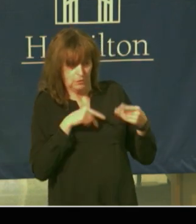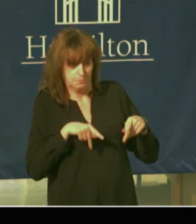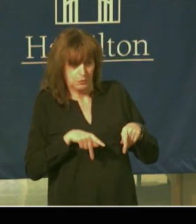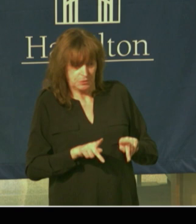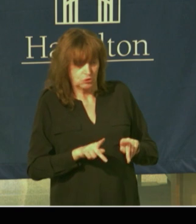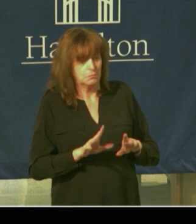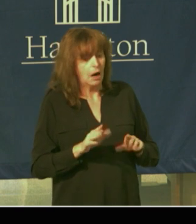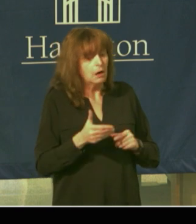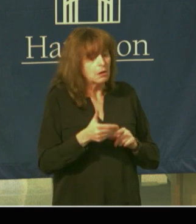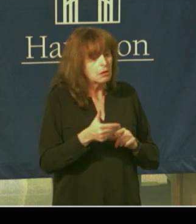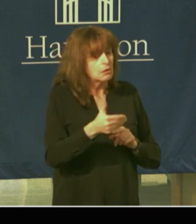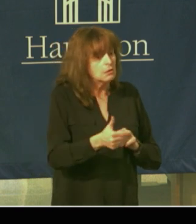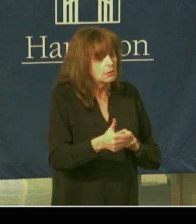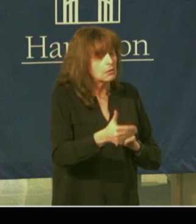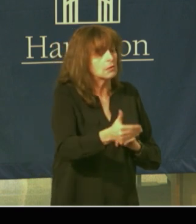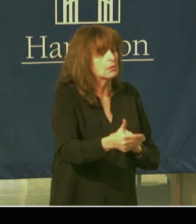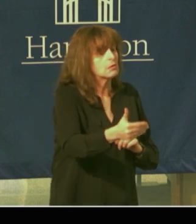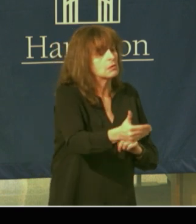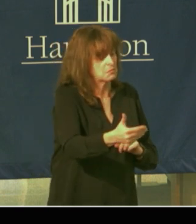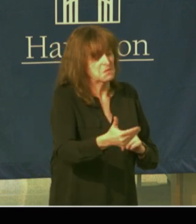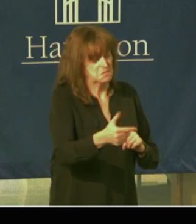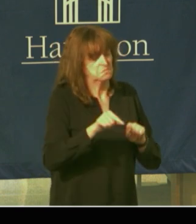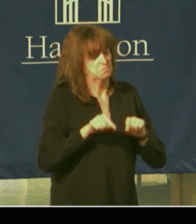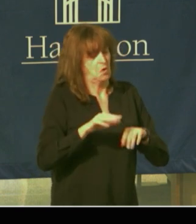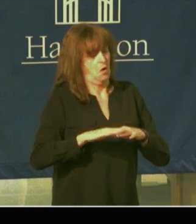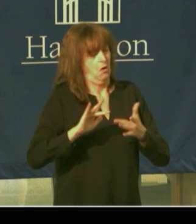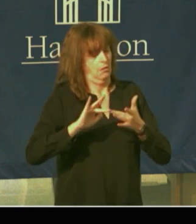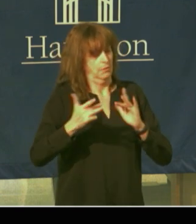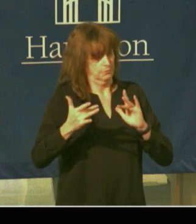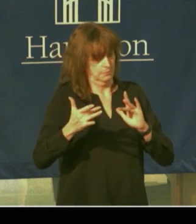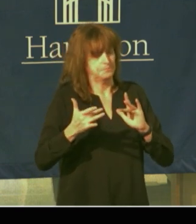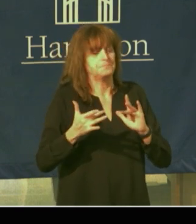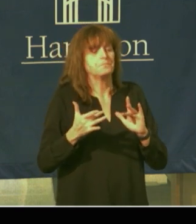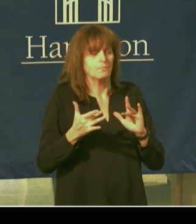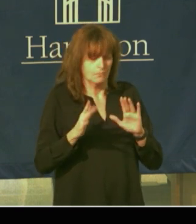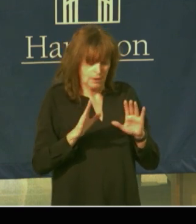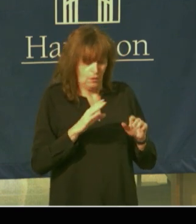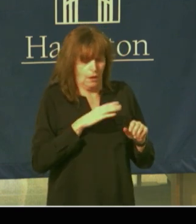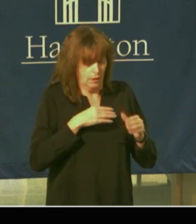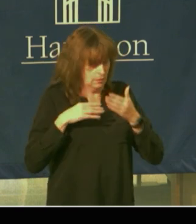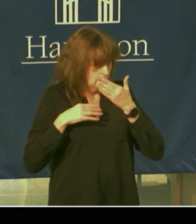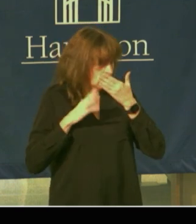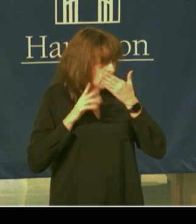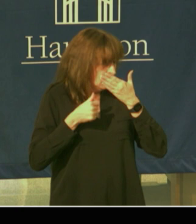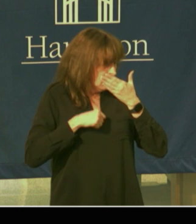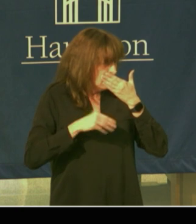intend to keep council going as much as we need to, but only when we need to.